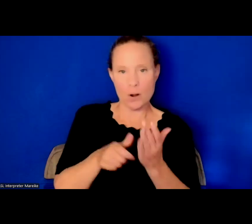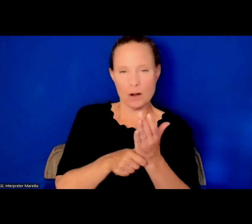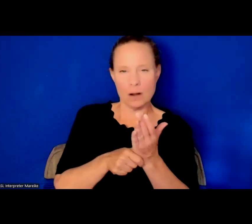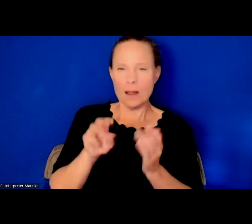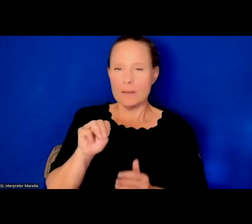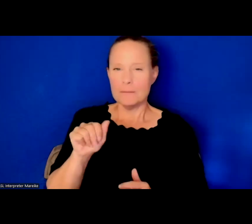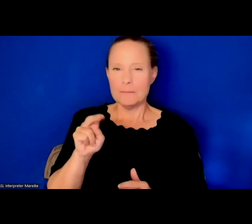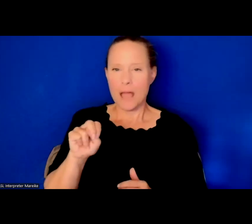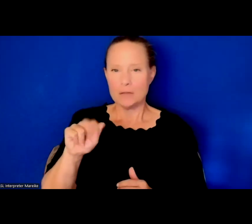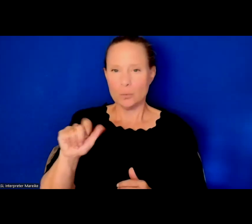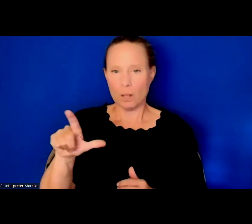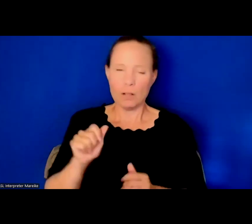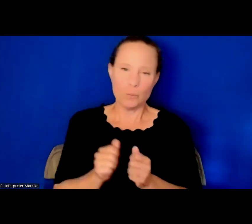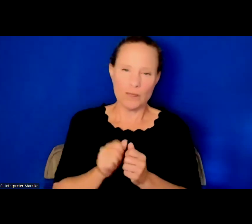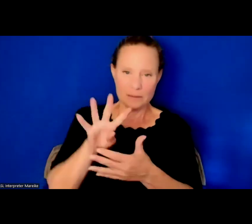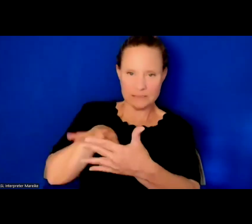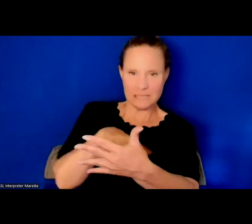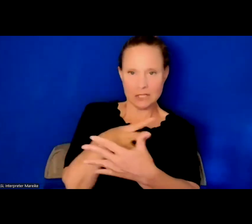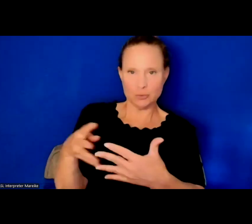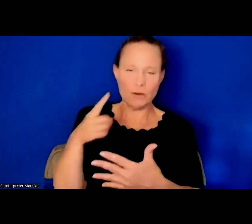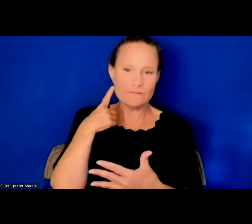the information on the fee schedule.